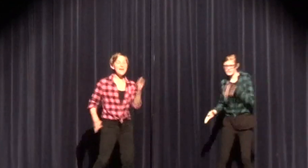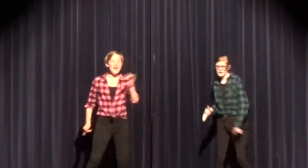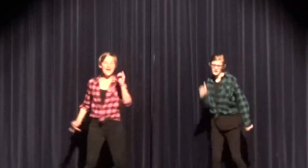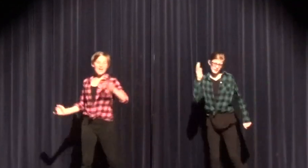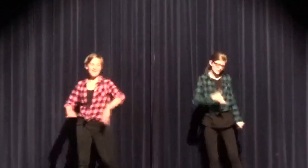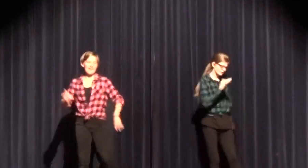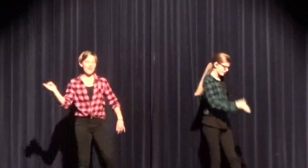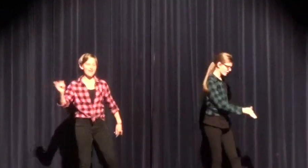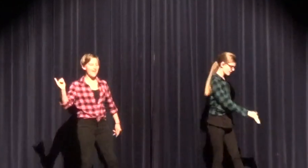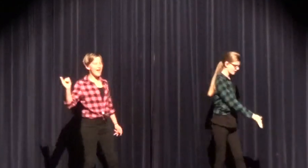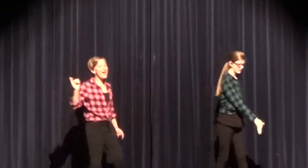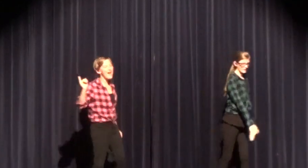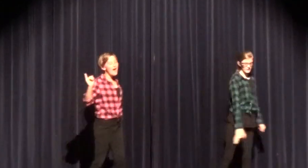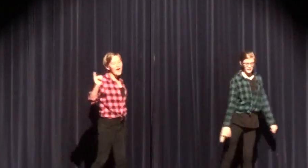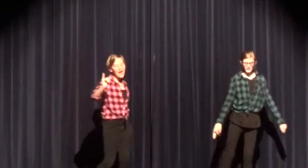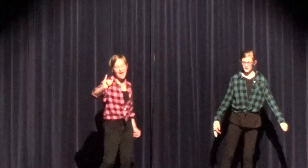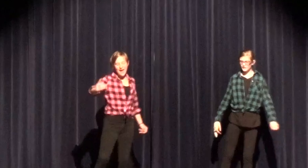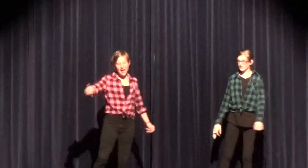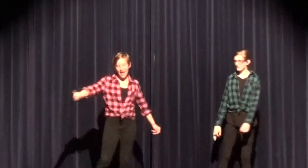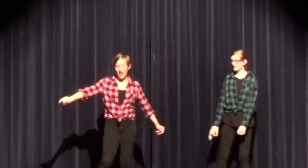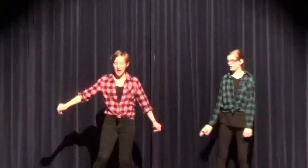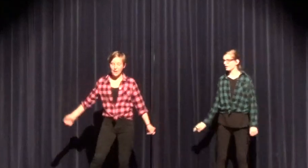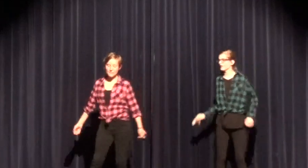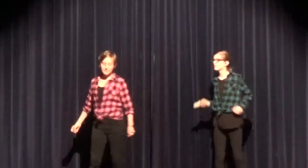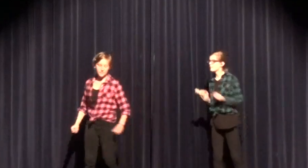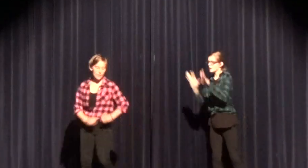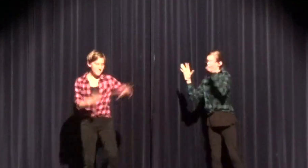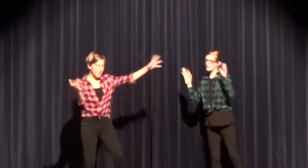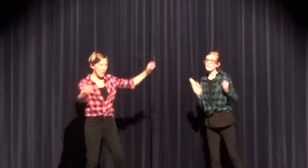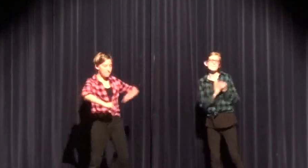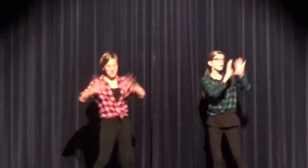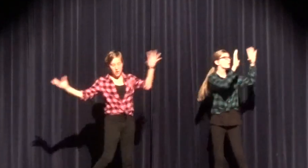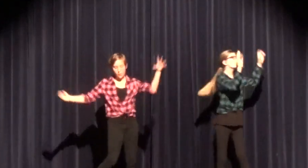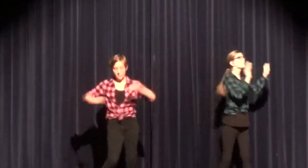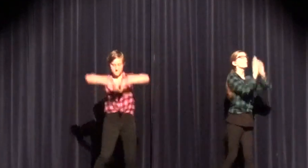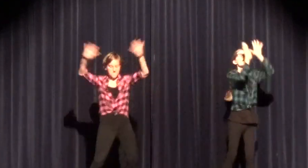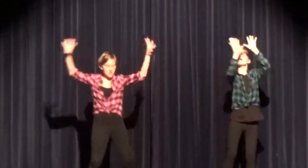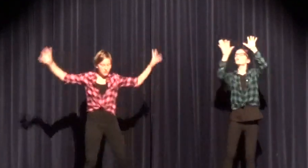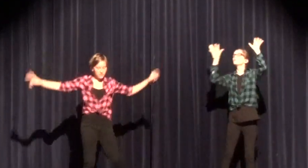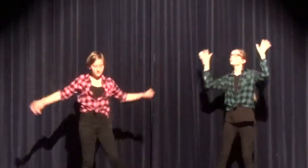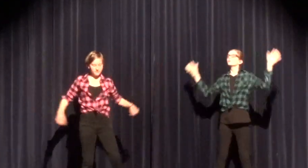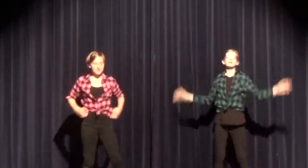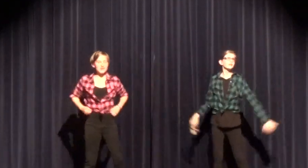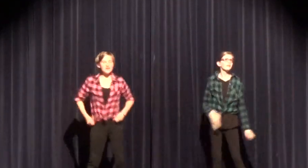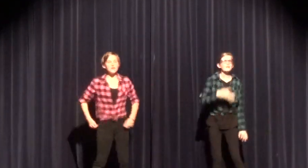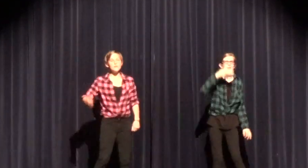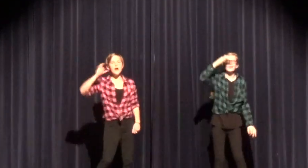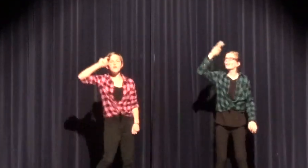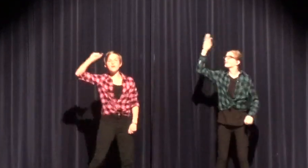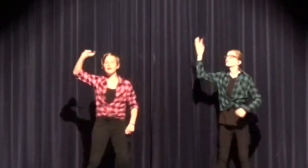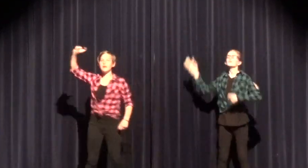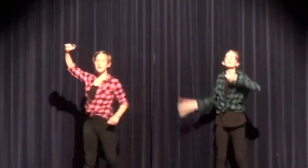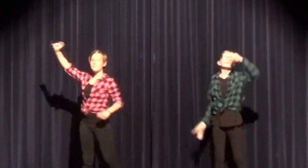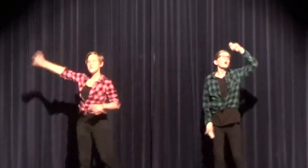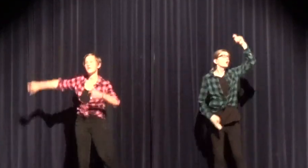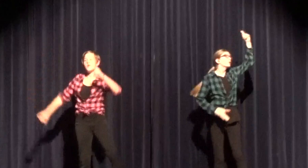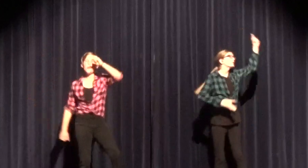oh, Even right in the wrong,